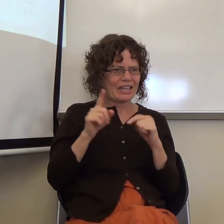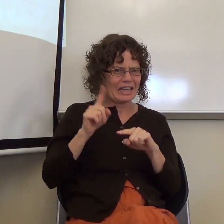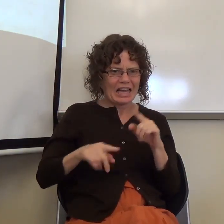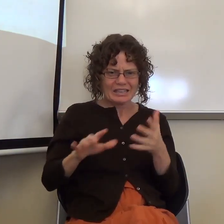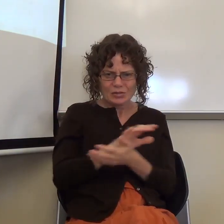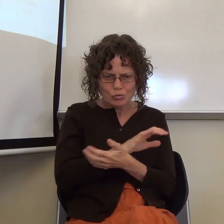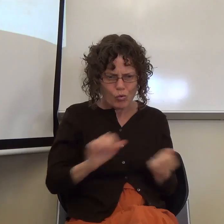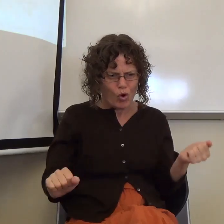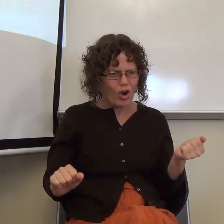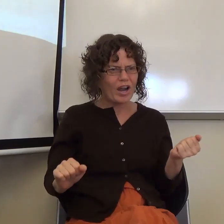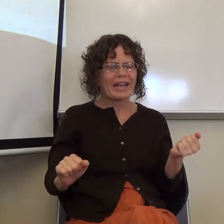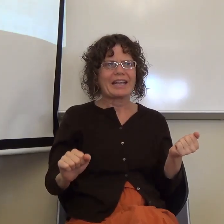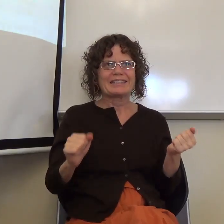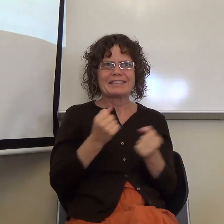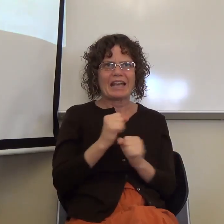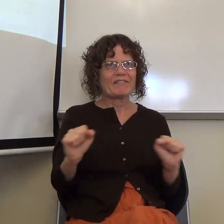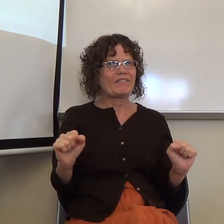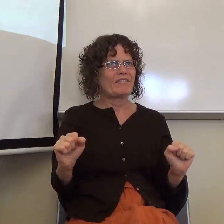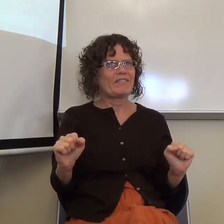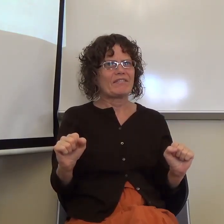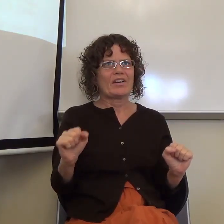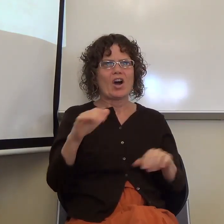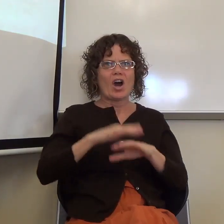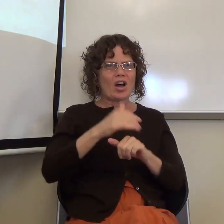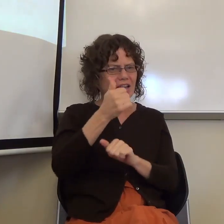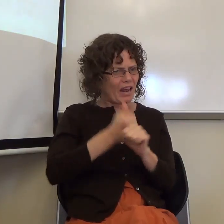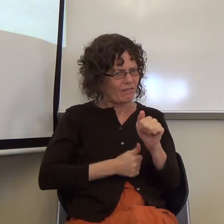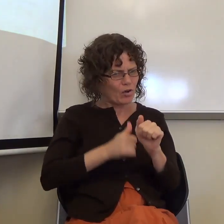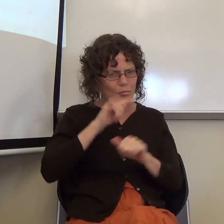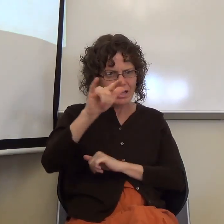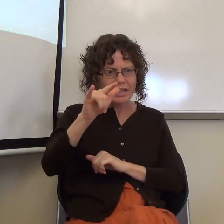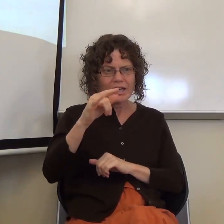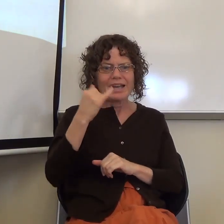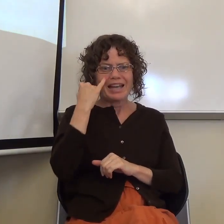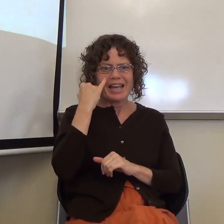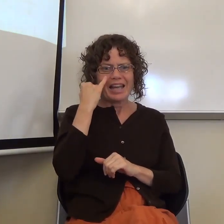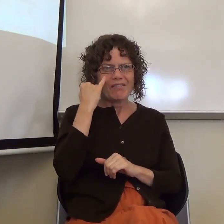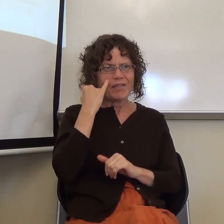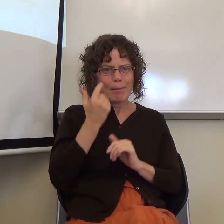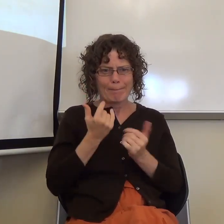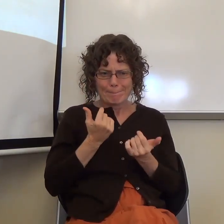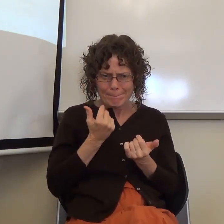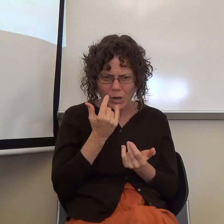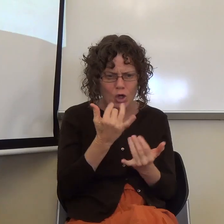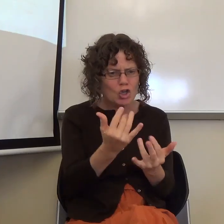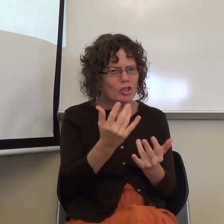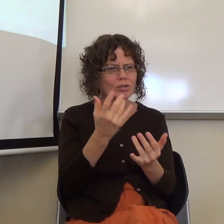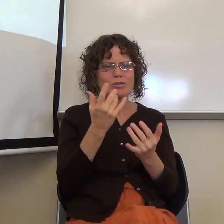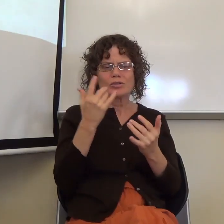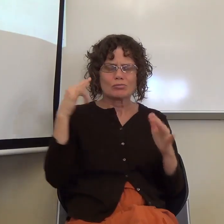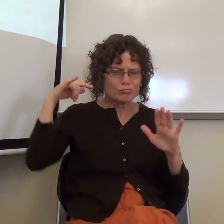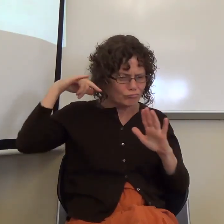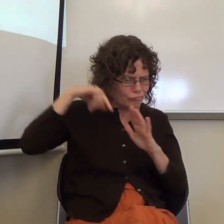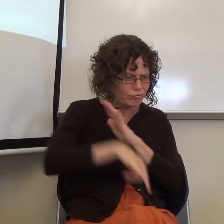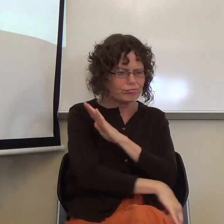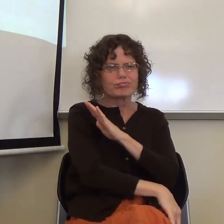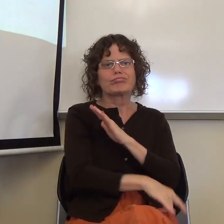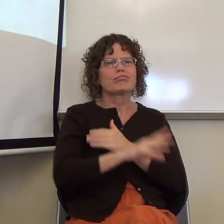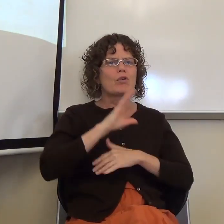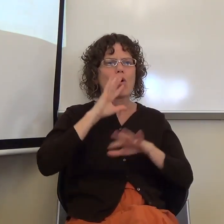plane, and theoretically, even if a plane burns or goes down to the ocean, crashes, falls to pieces, they can still